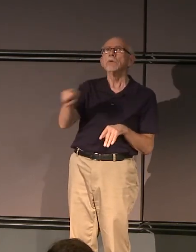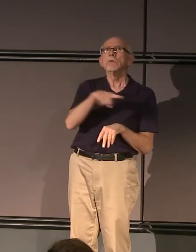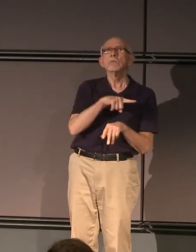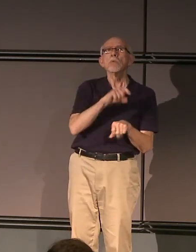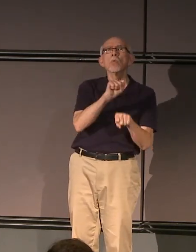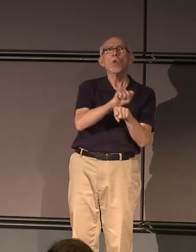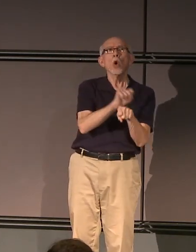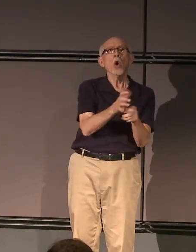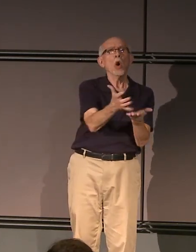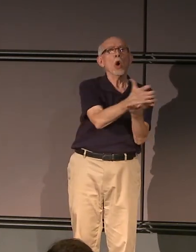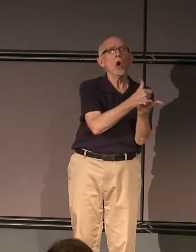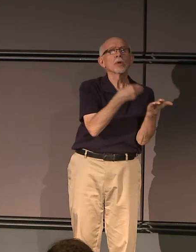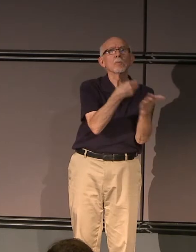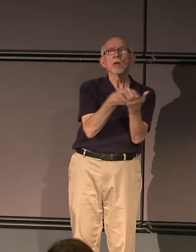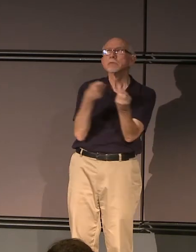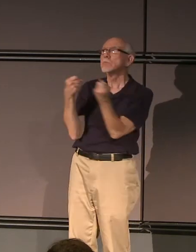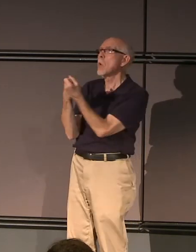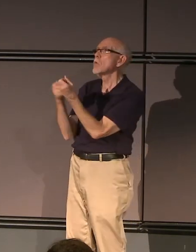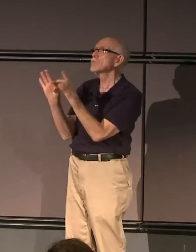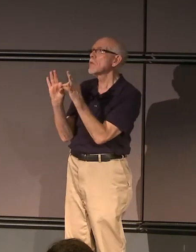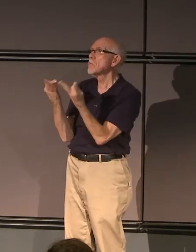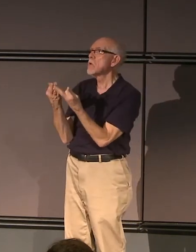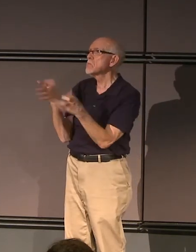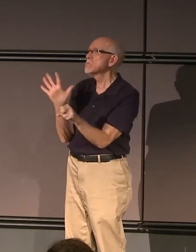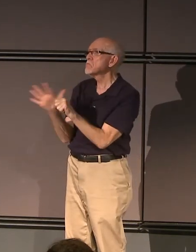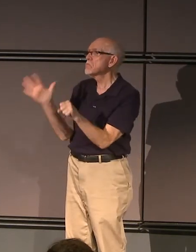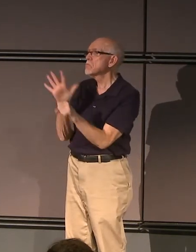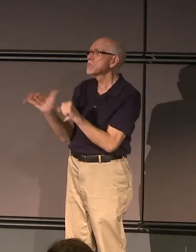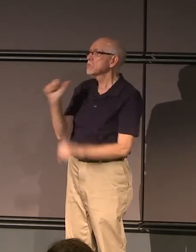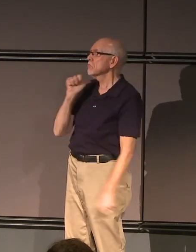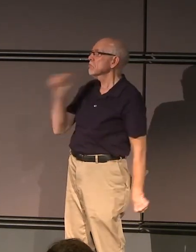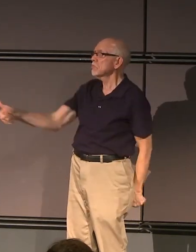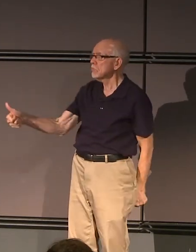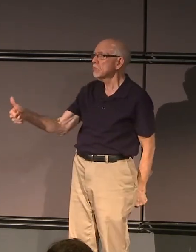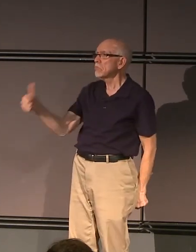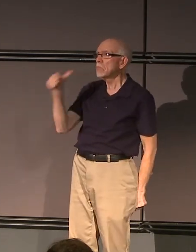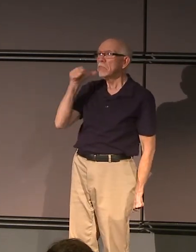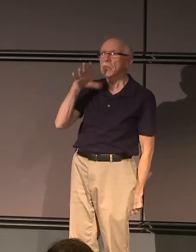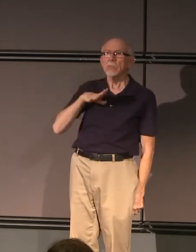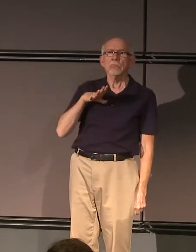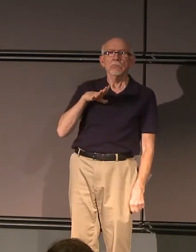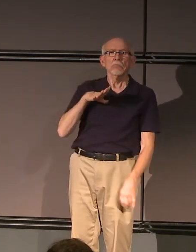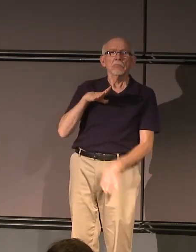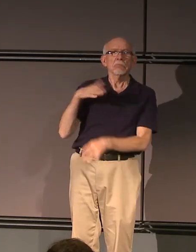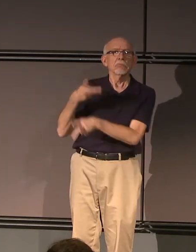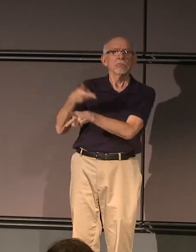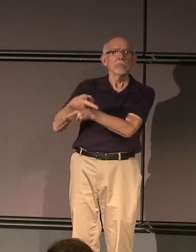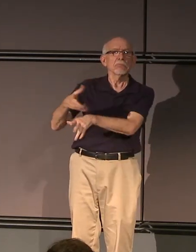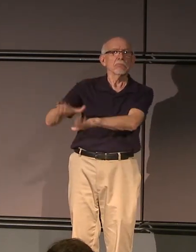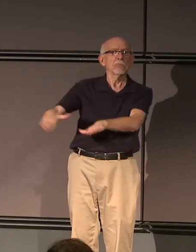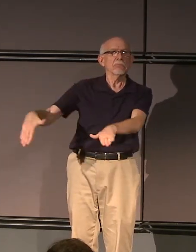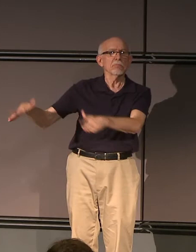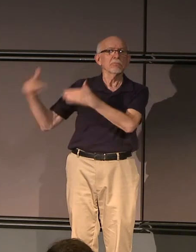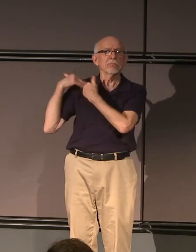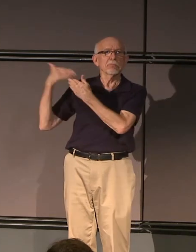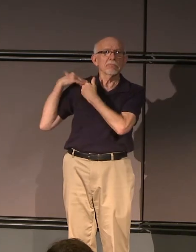But at that time in history, men thought their role was simply to provide for the family financially